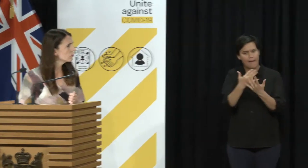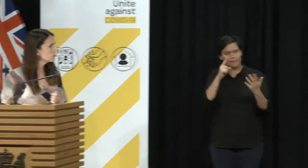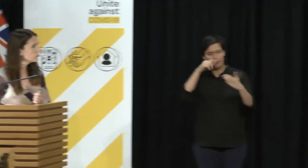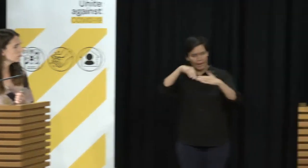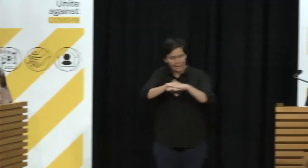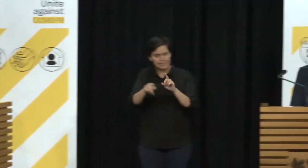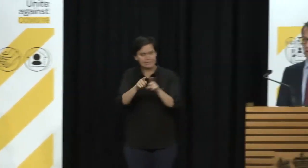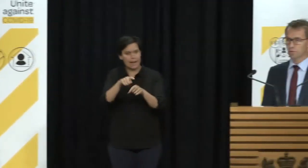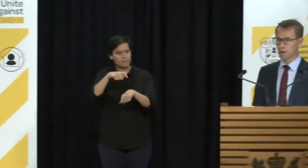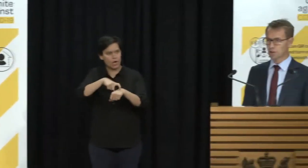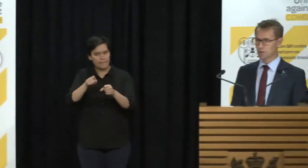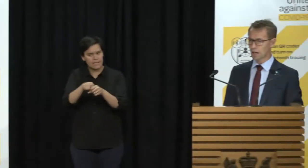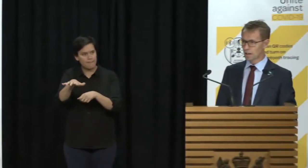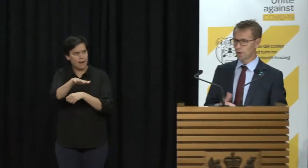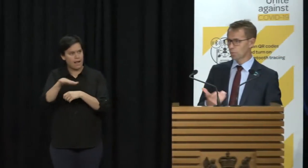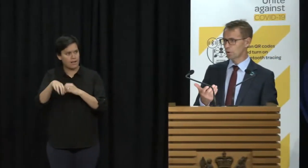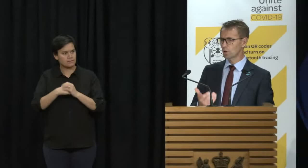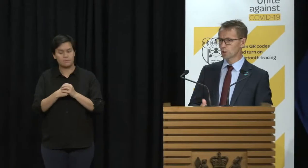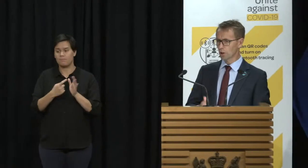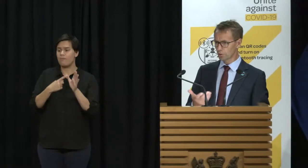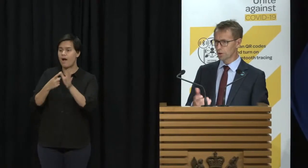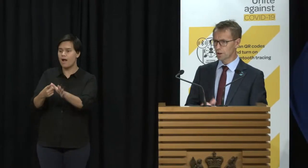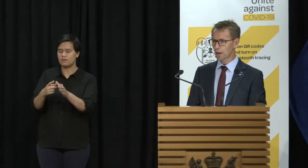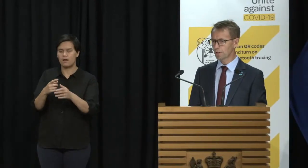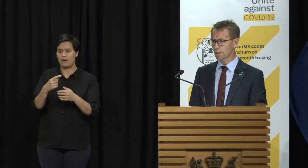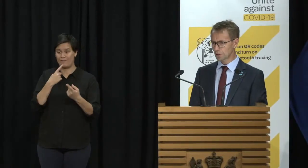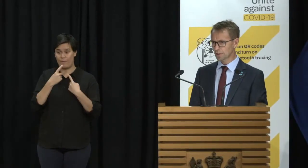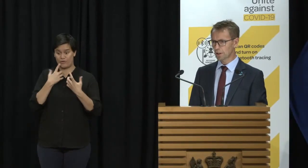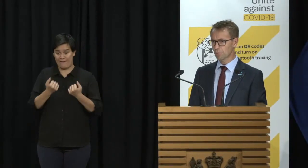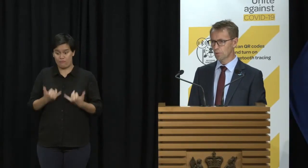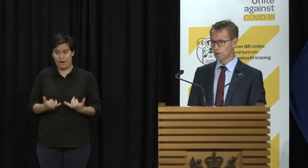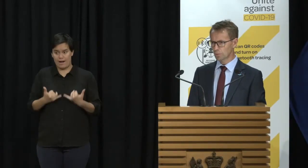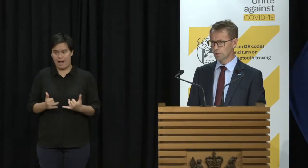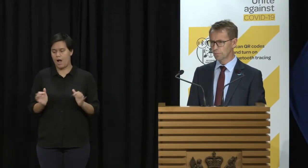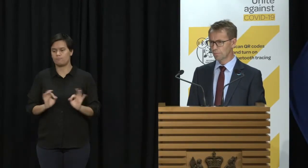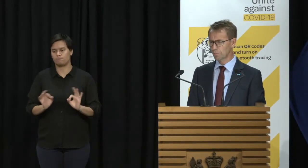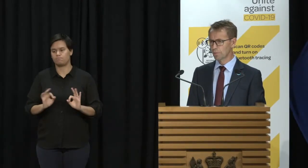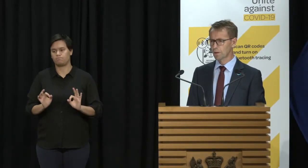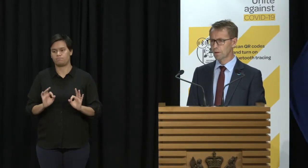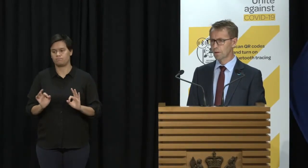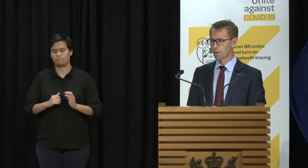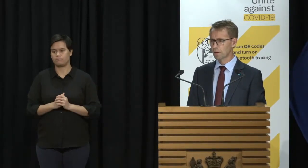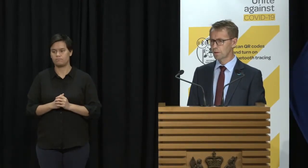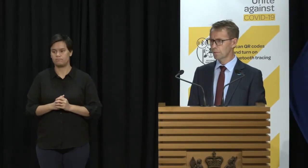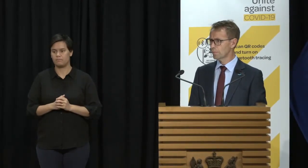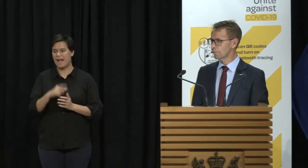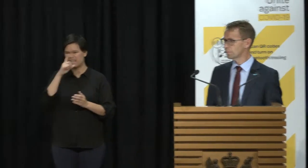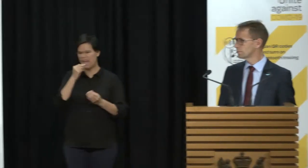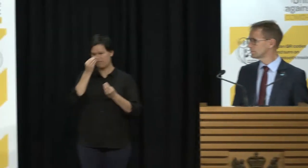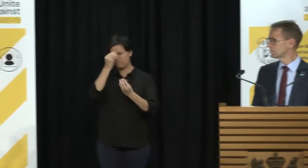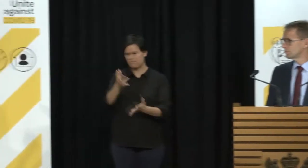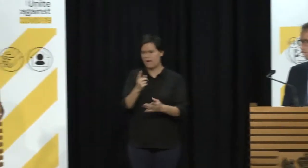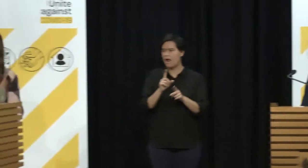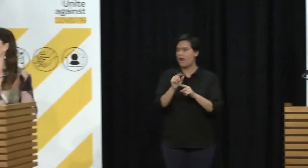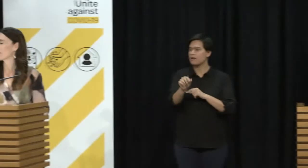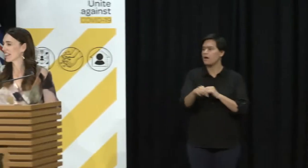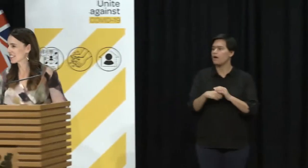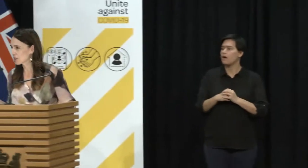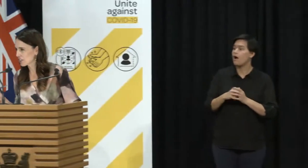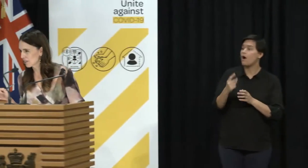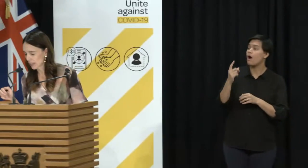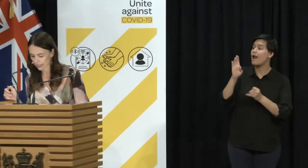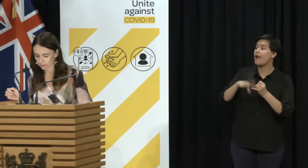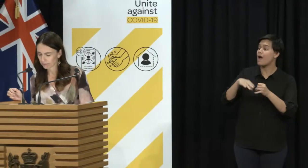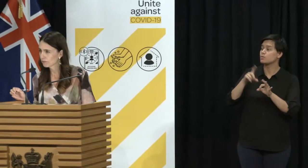Look, I don't have that information to hand, but we will include it in the next release video. All right, everyone, I better call time, so you're going to be my